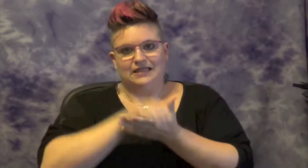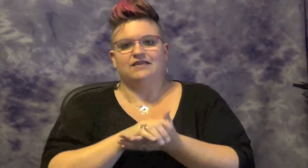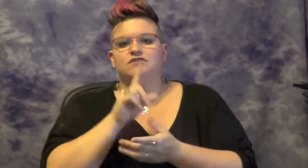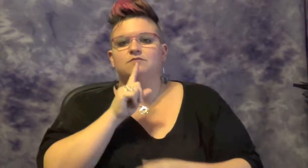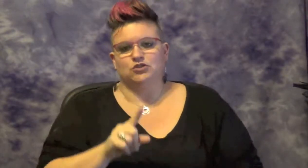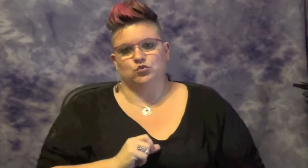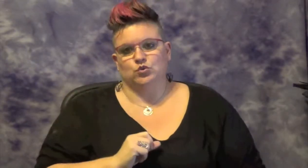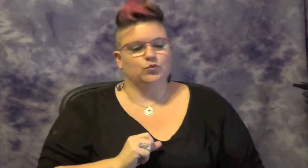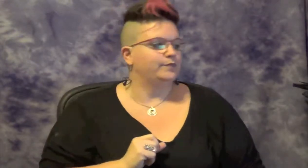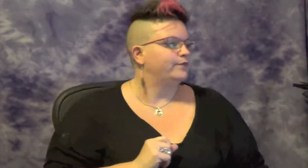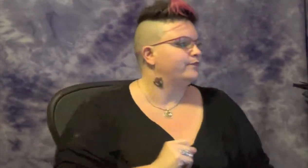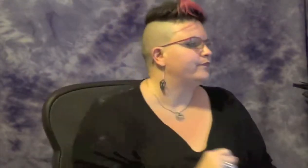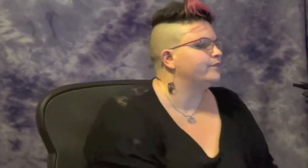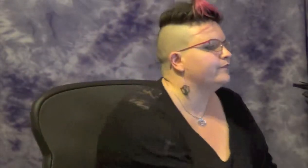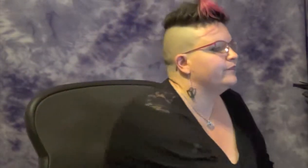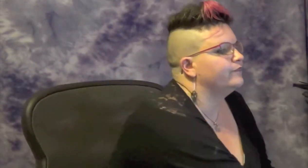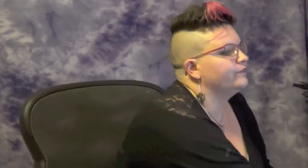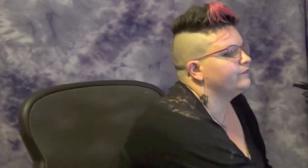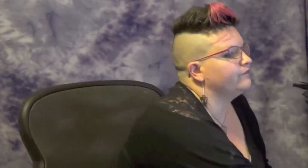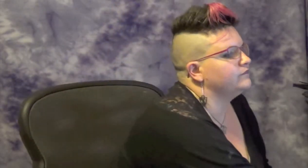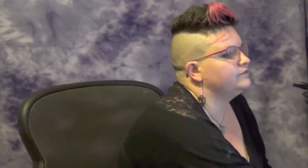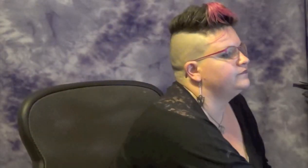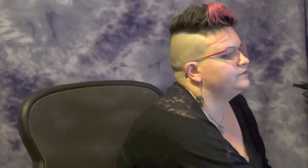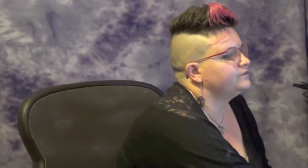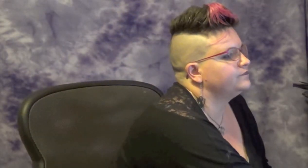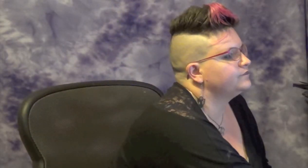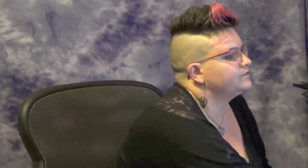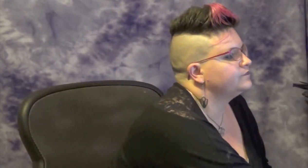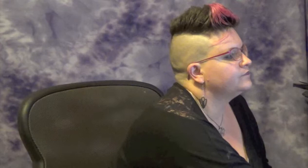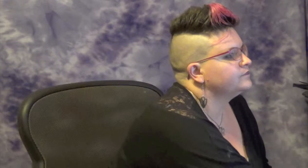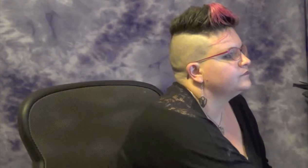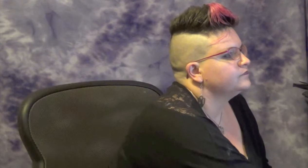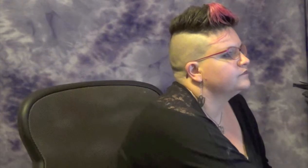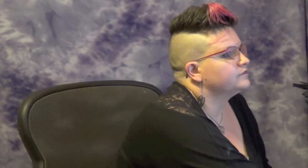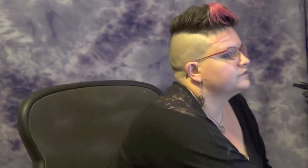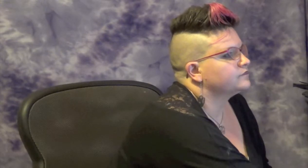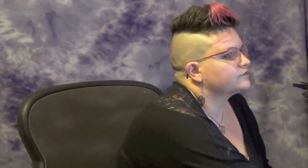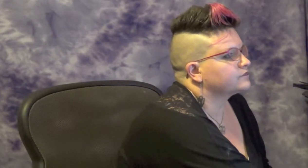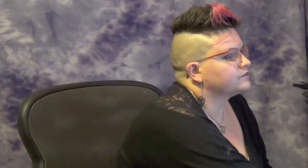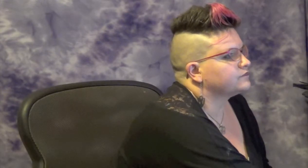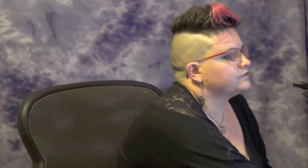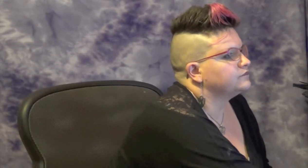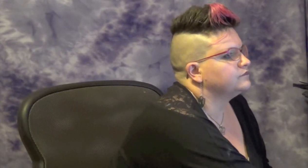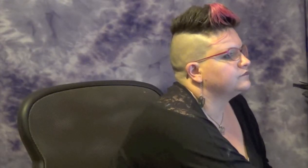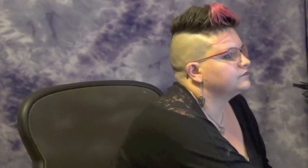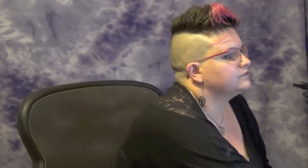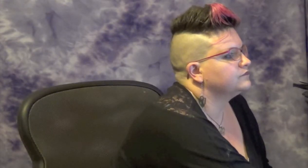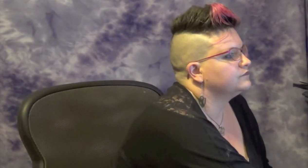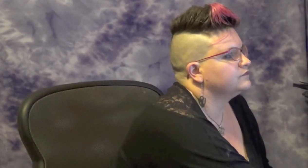they internalize the oppression. Because if everybody's saying it, then obviously it has to be true.